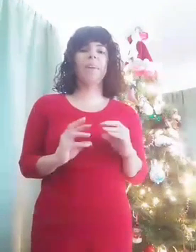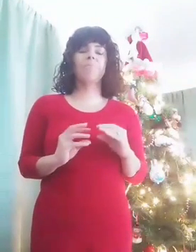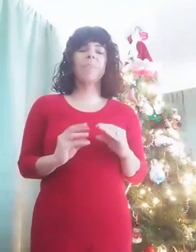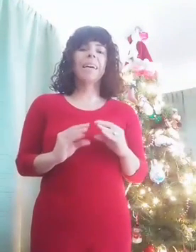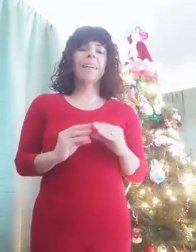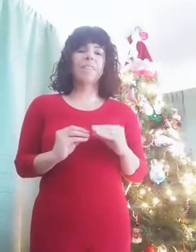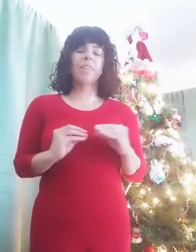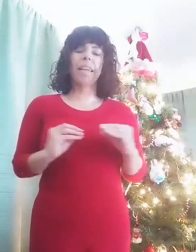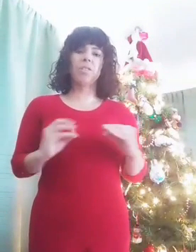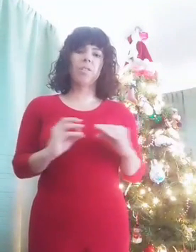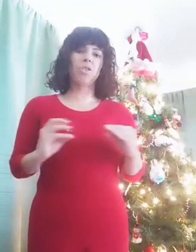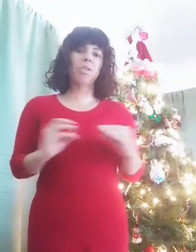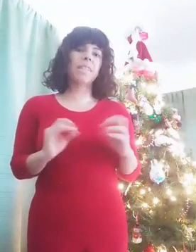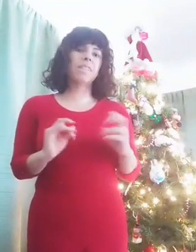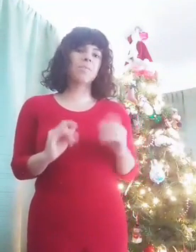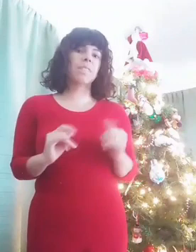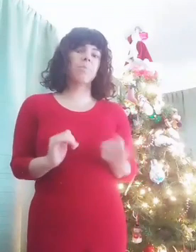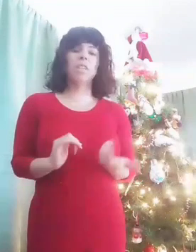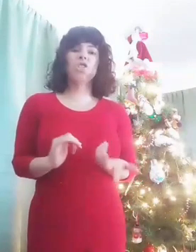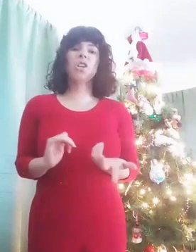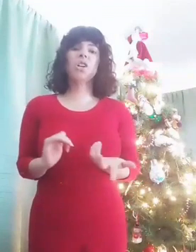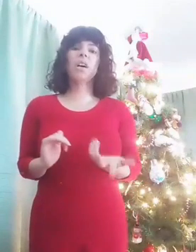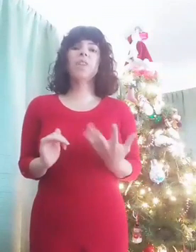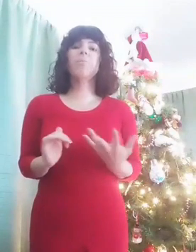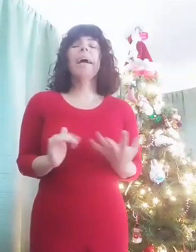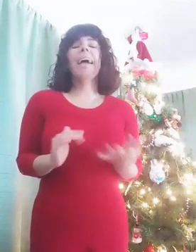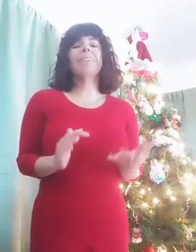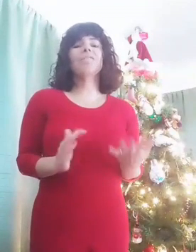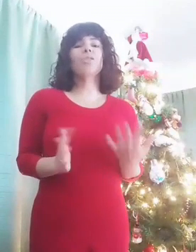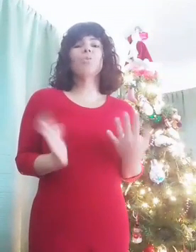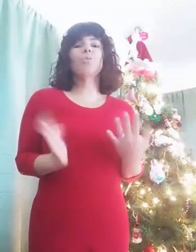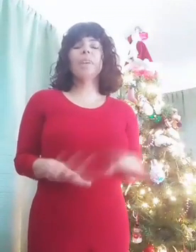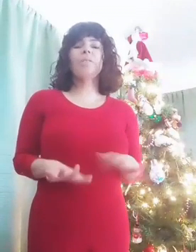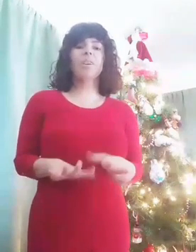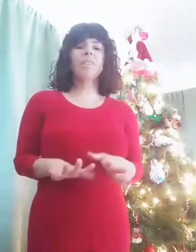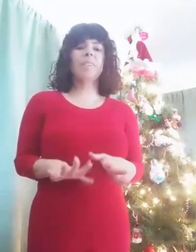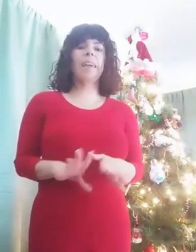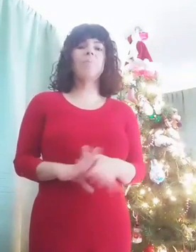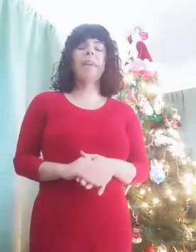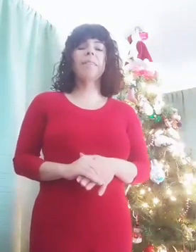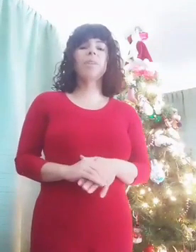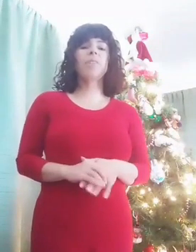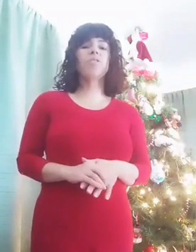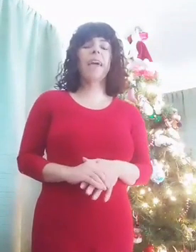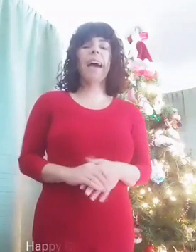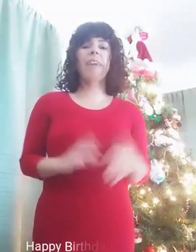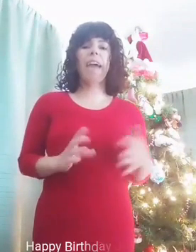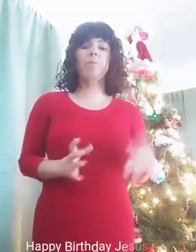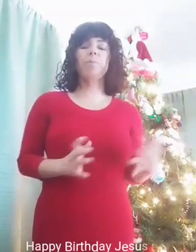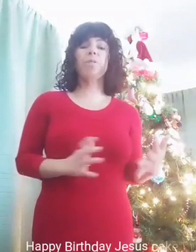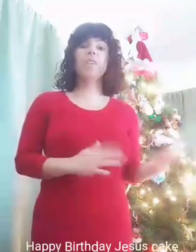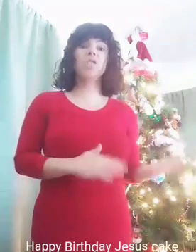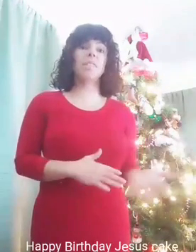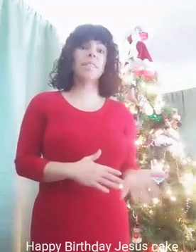like tortillas with cinnamon and sugar on them and so we'll just have a good time and then we usually have a happy birthday Jesus